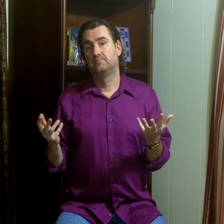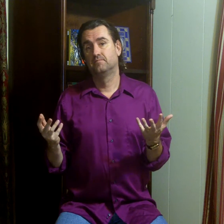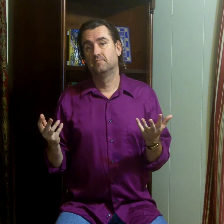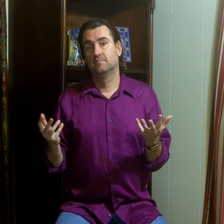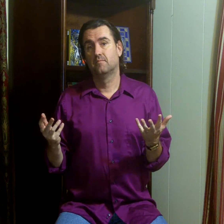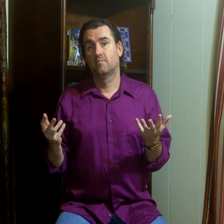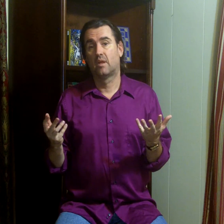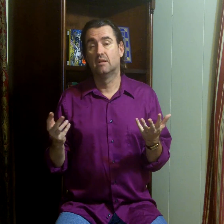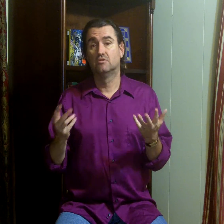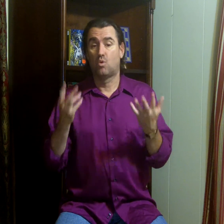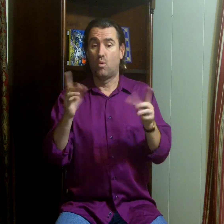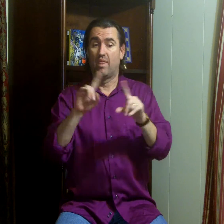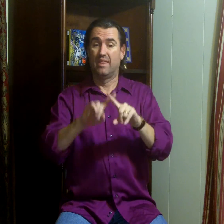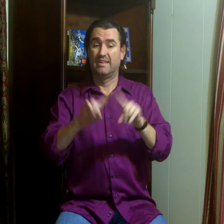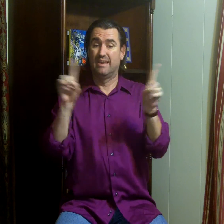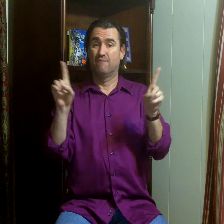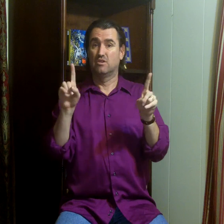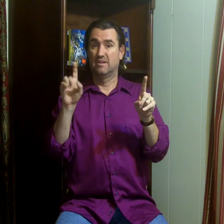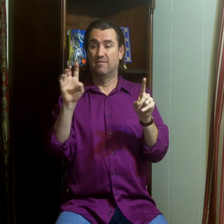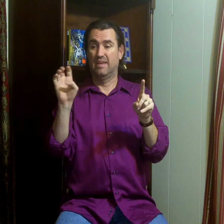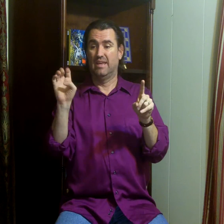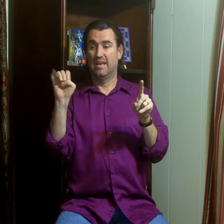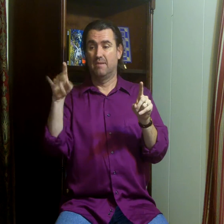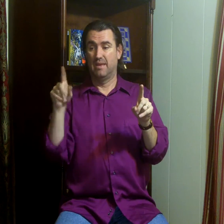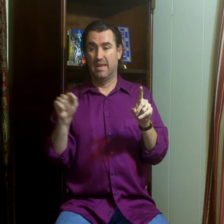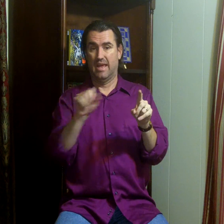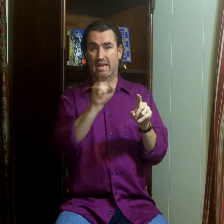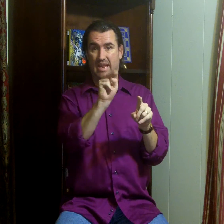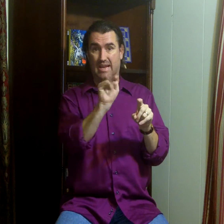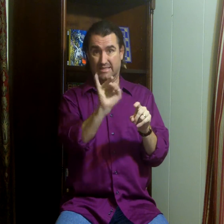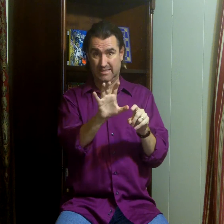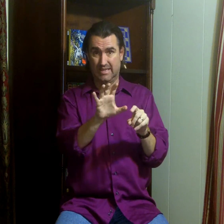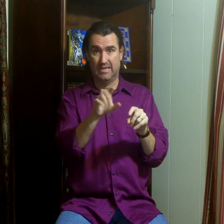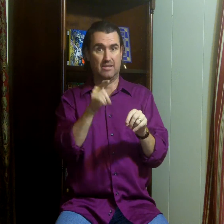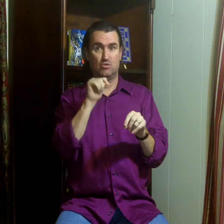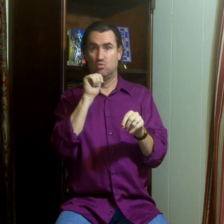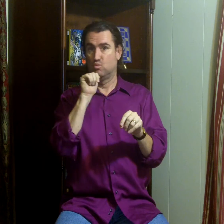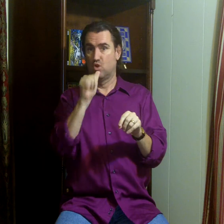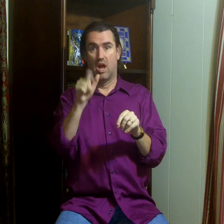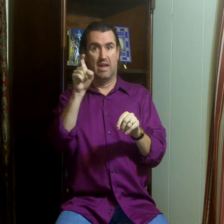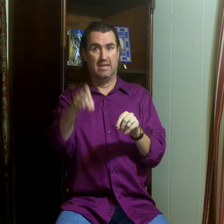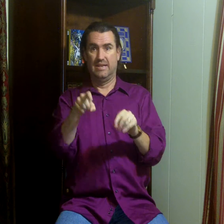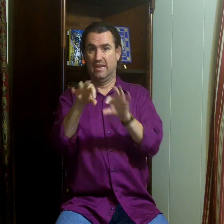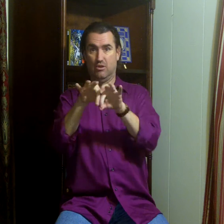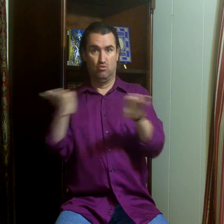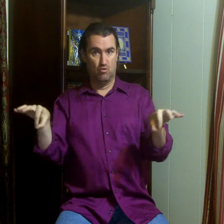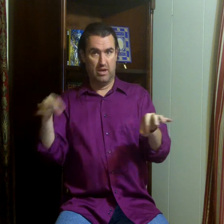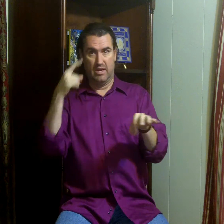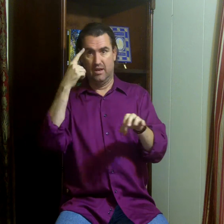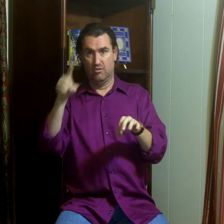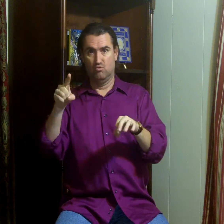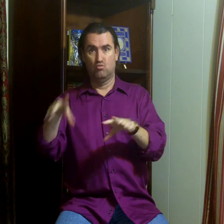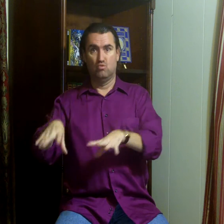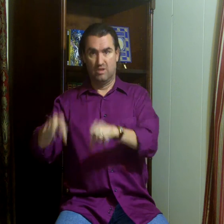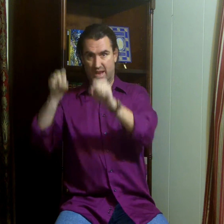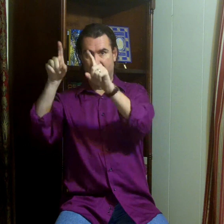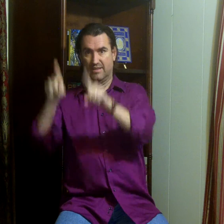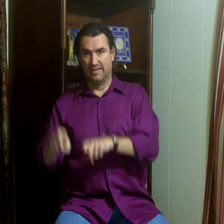one of the differences between EIPA and NIC is you do not need a degree to sit for the test at this point. So if you want to take